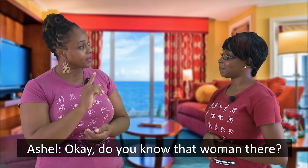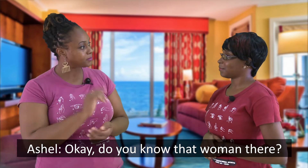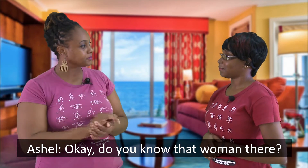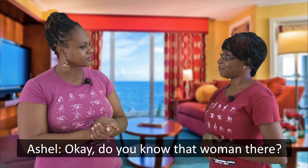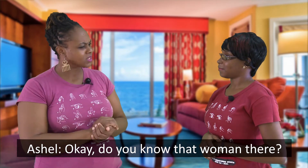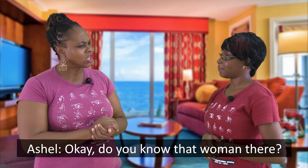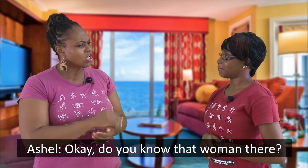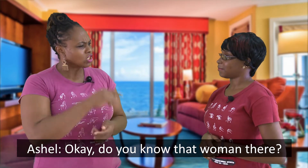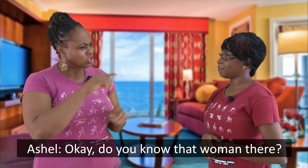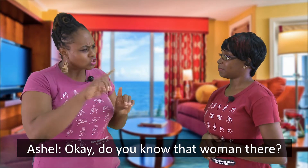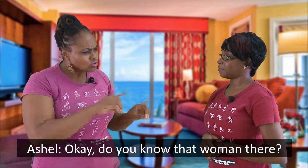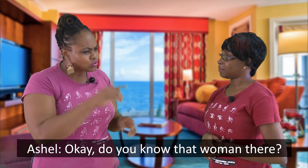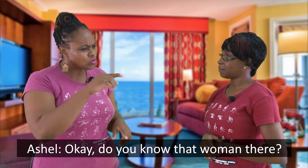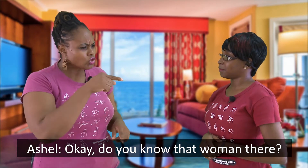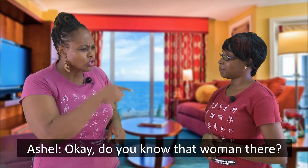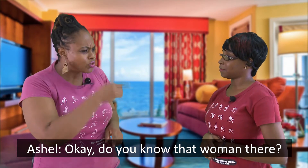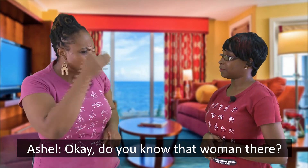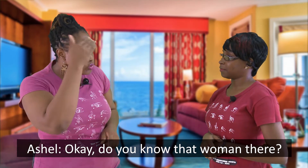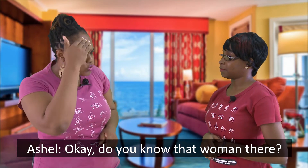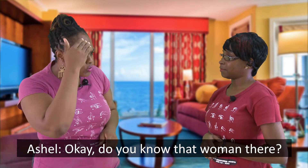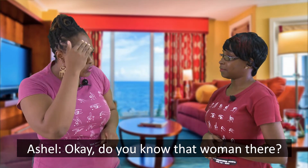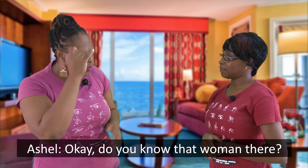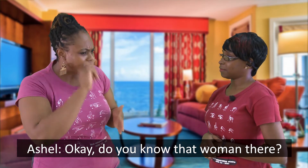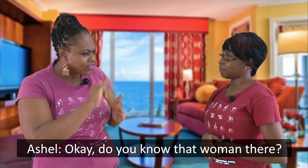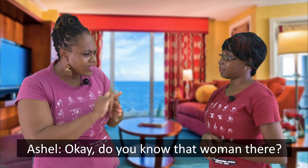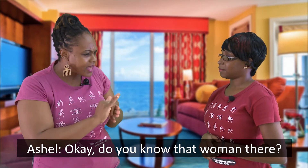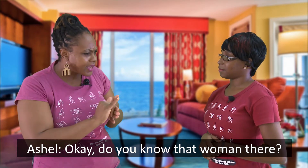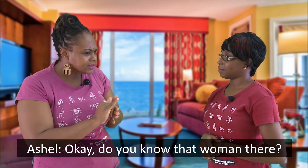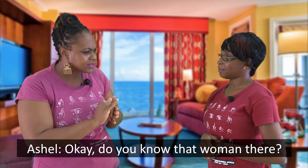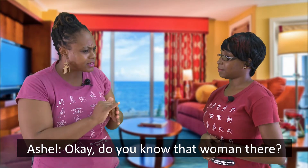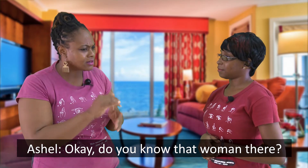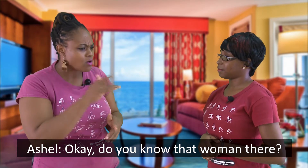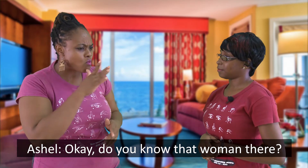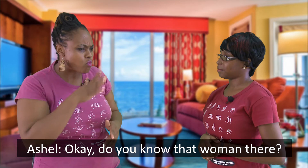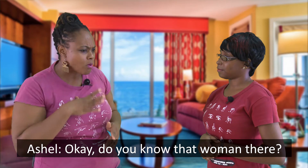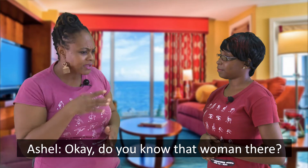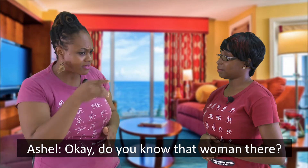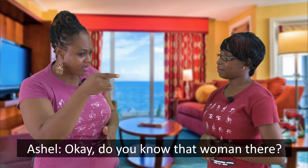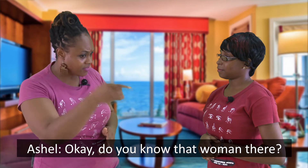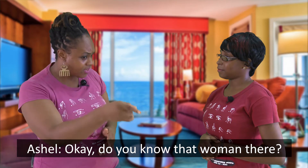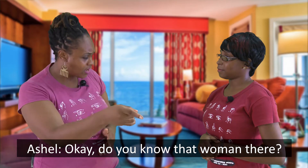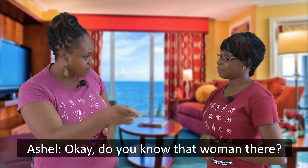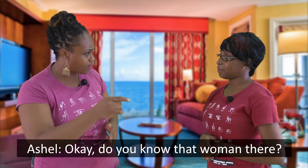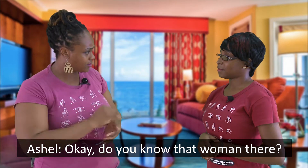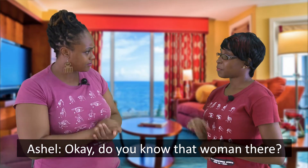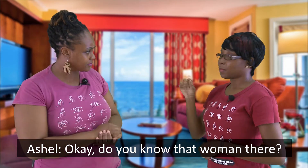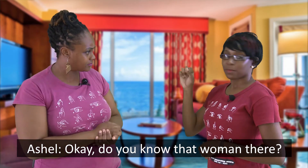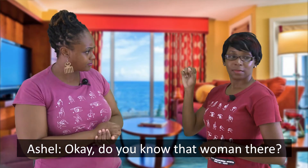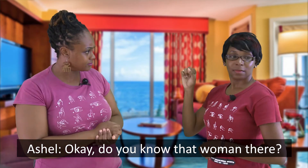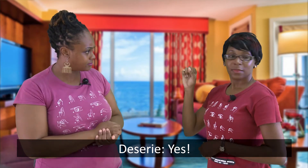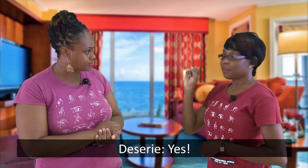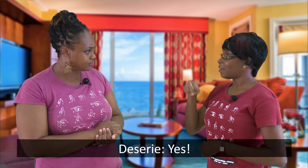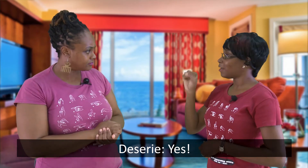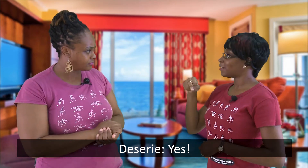do you know that woman there yes